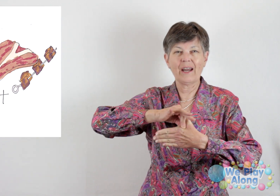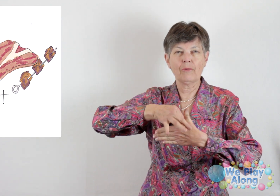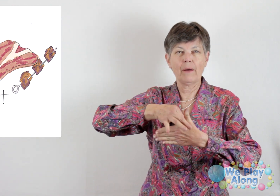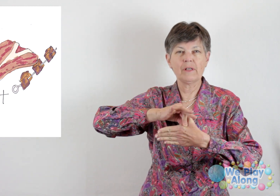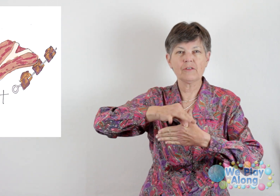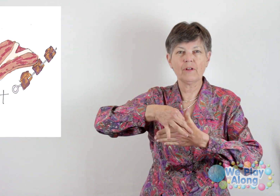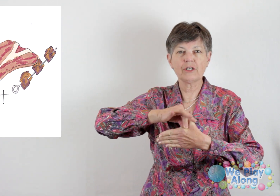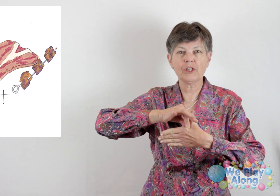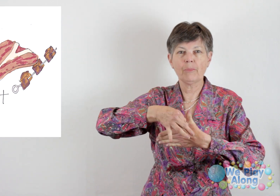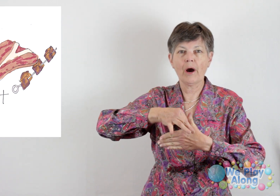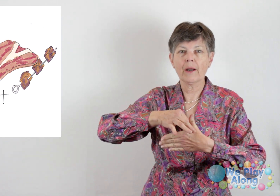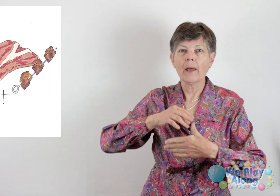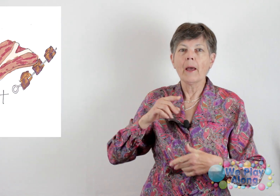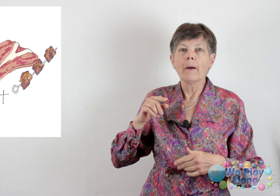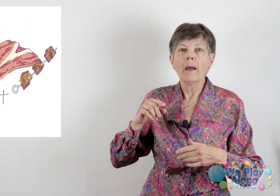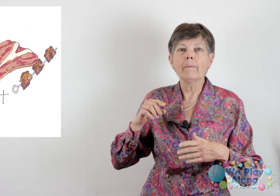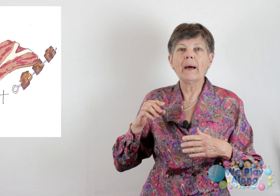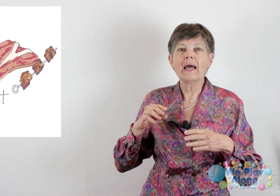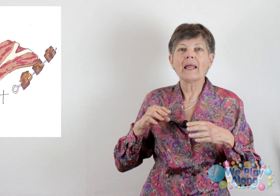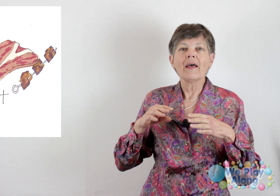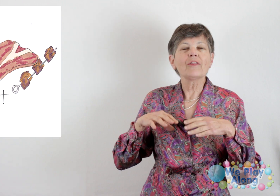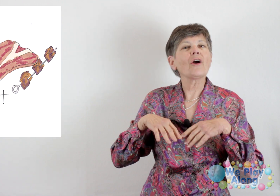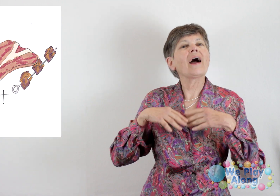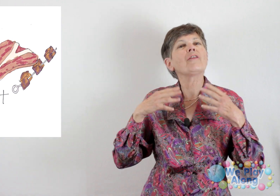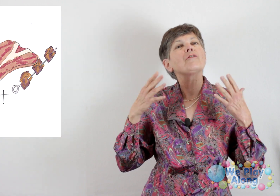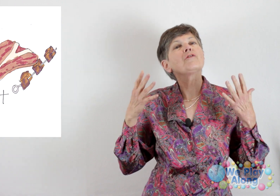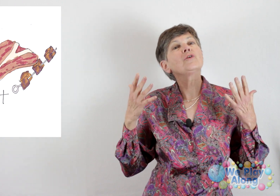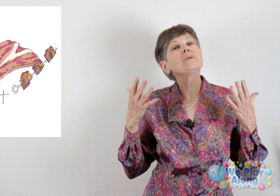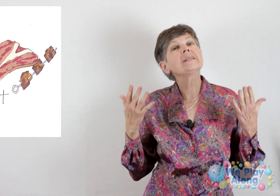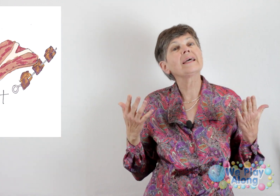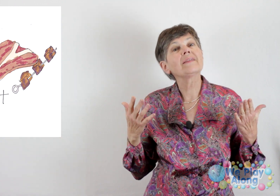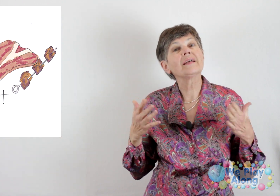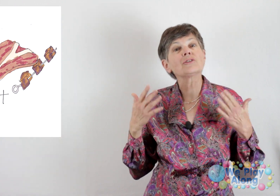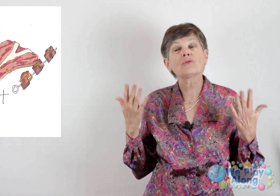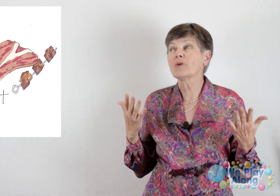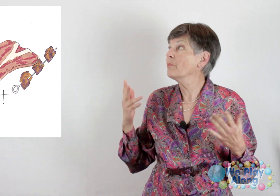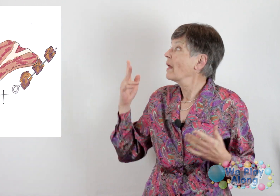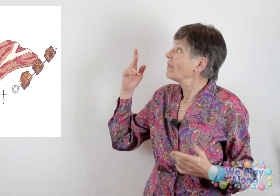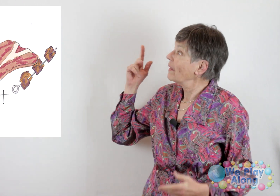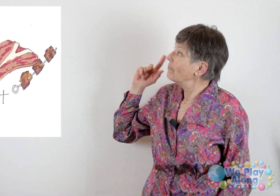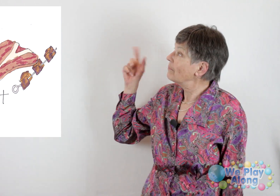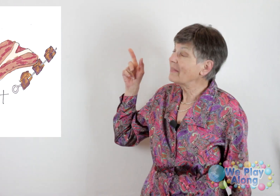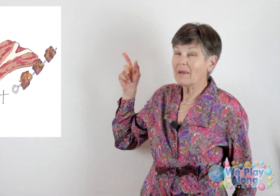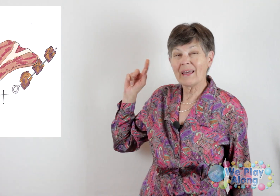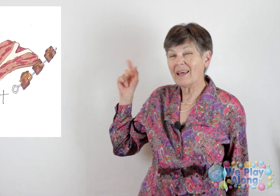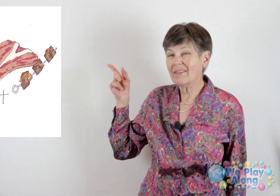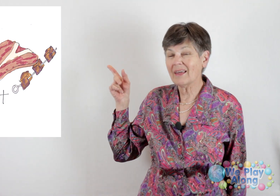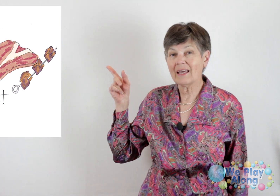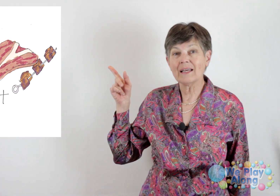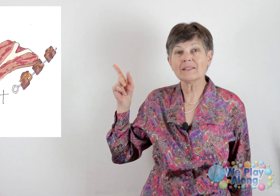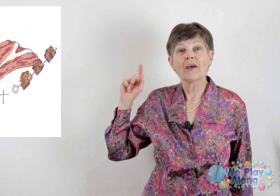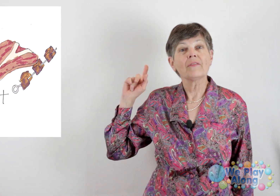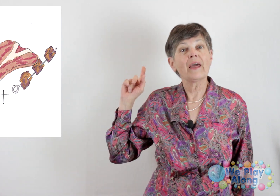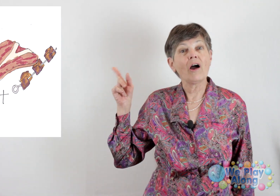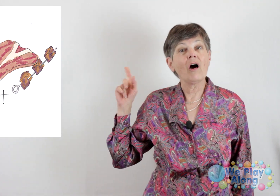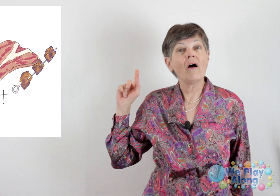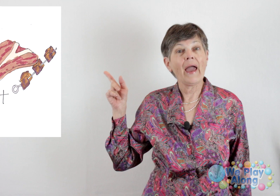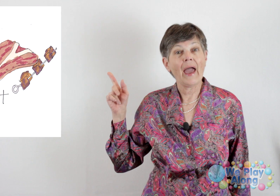of grab this fleshy part. But there are other foods in this group, but the key thing is they all